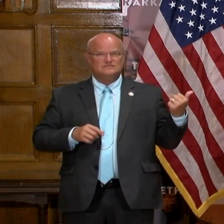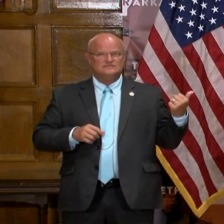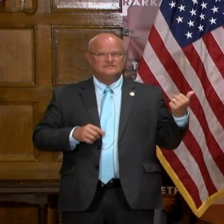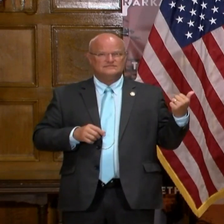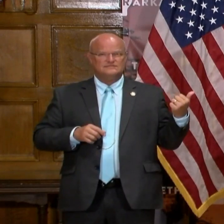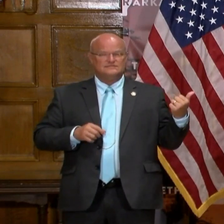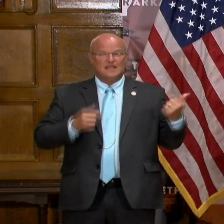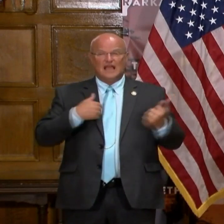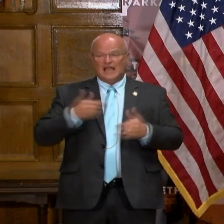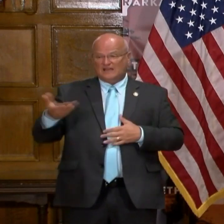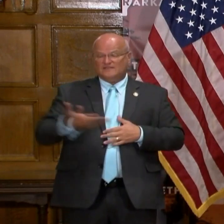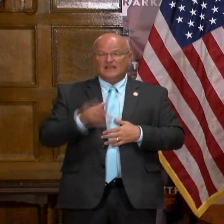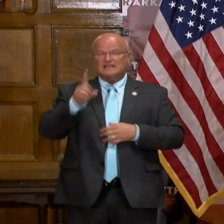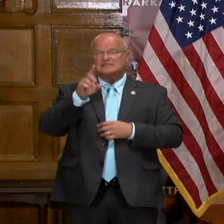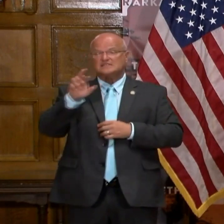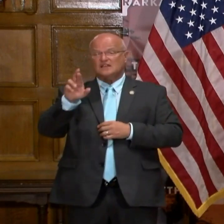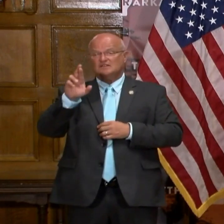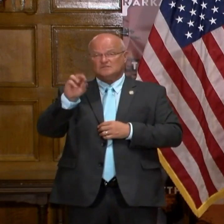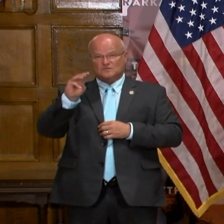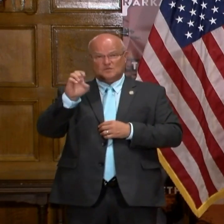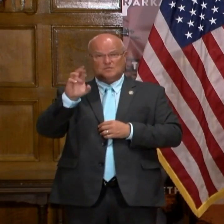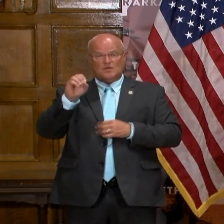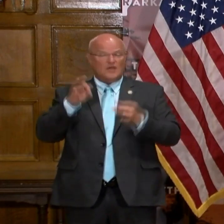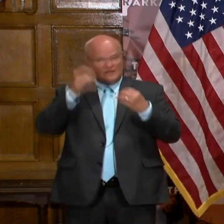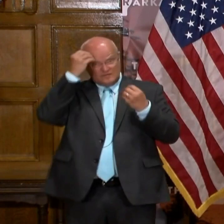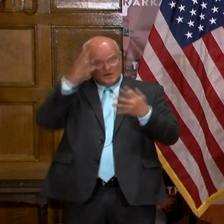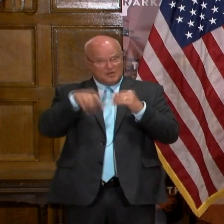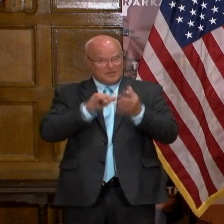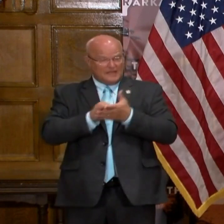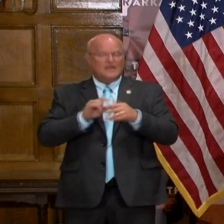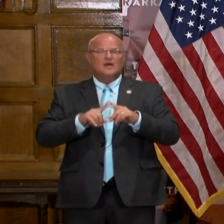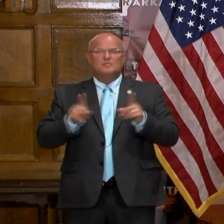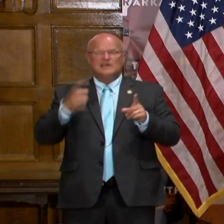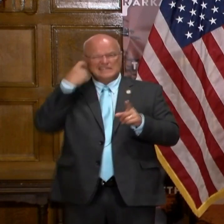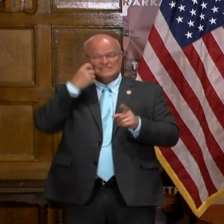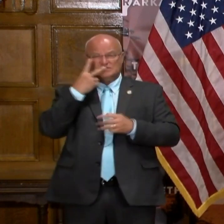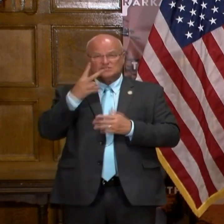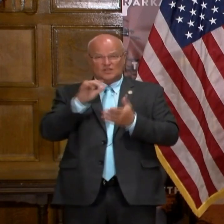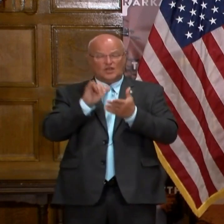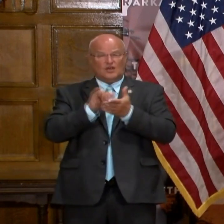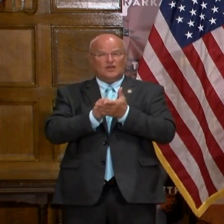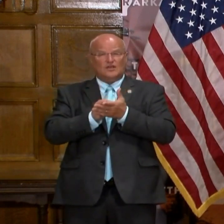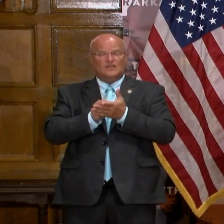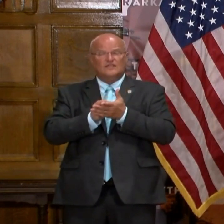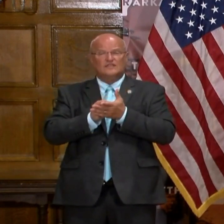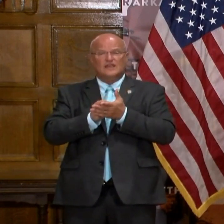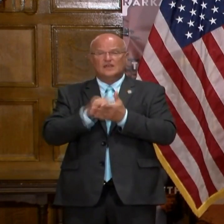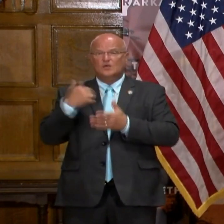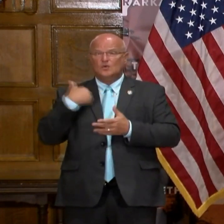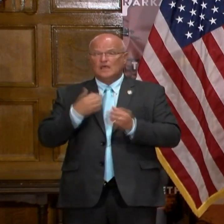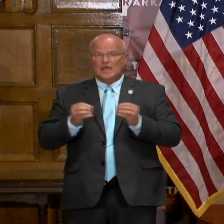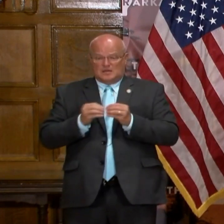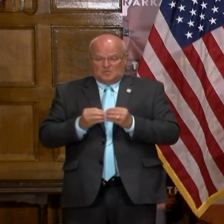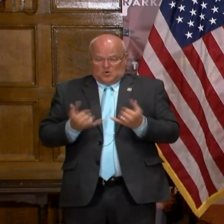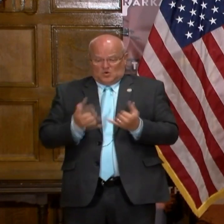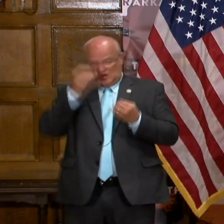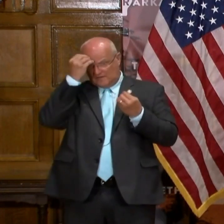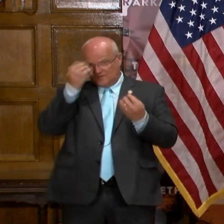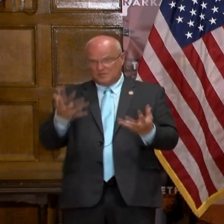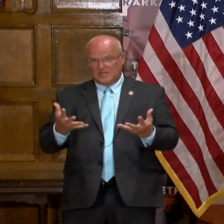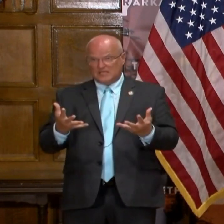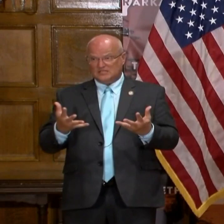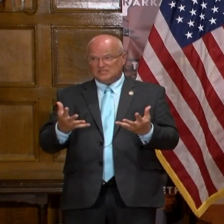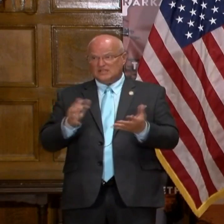Well, and I'll invite Dr. Romero if he has information on that, but I just saw that we had more current